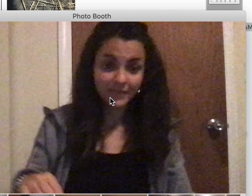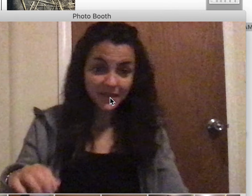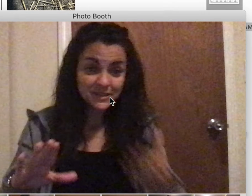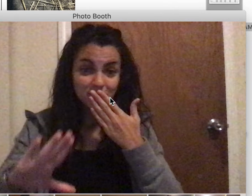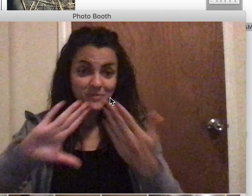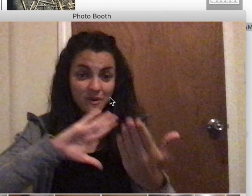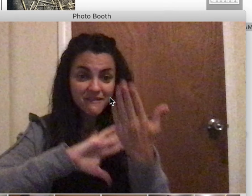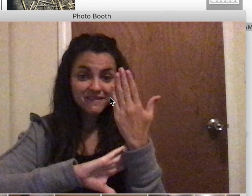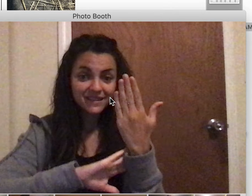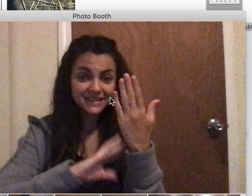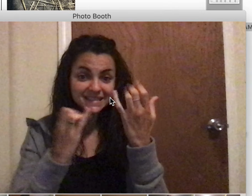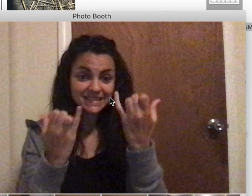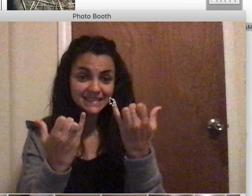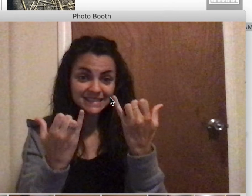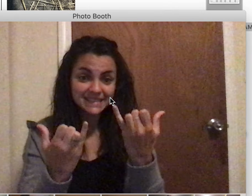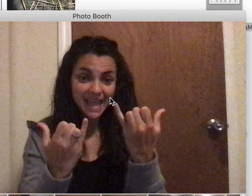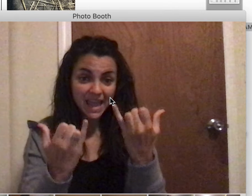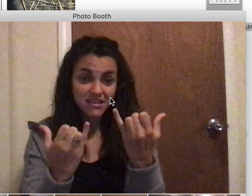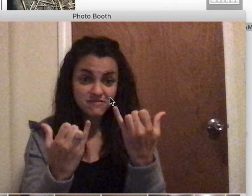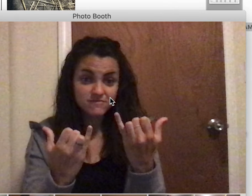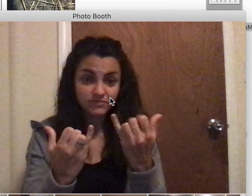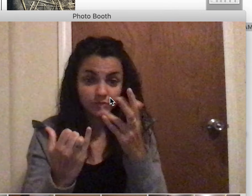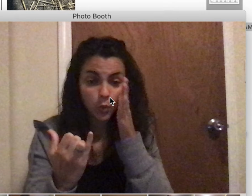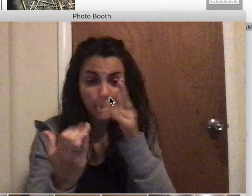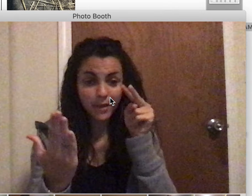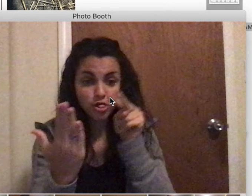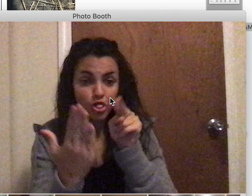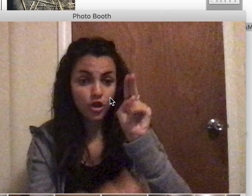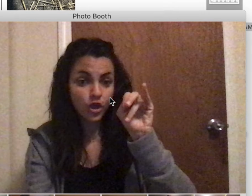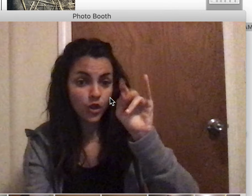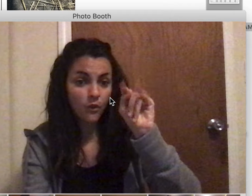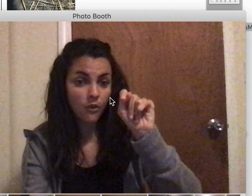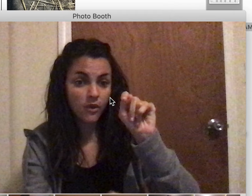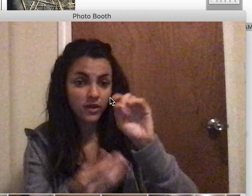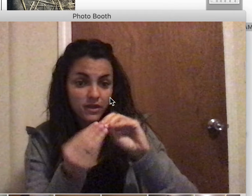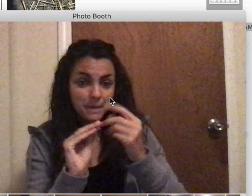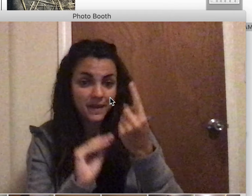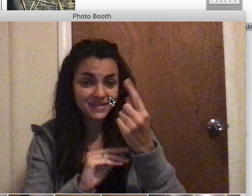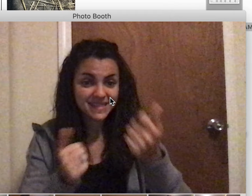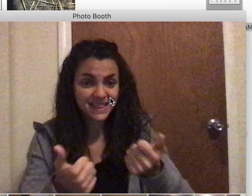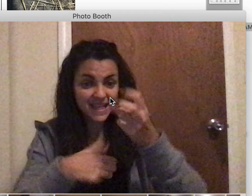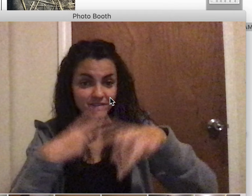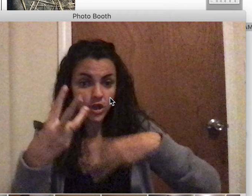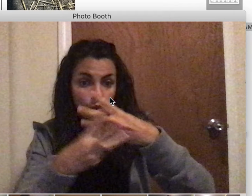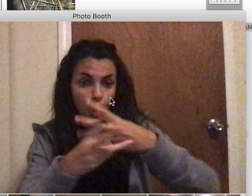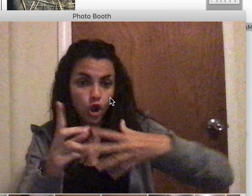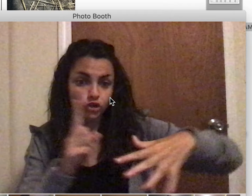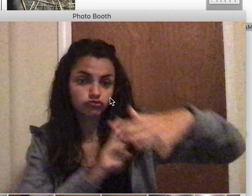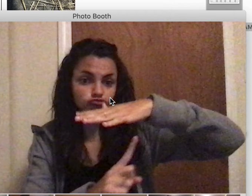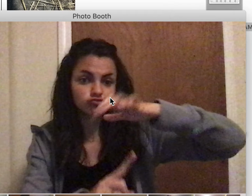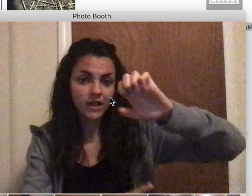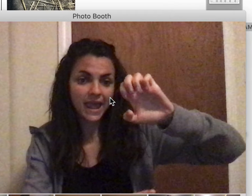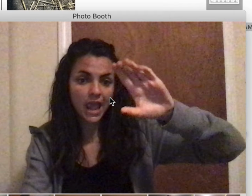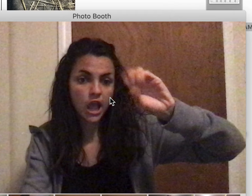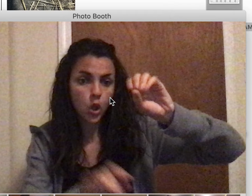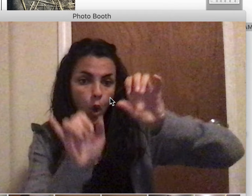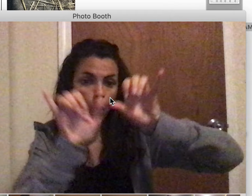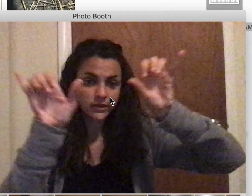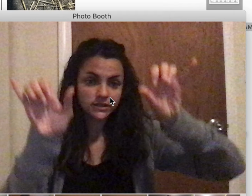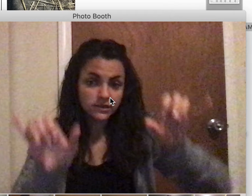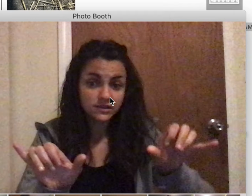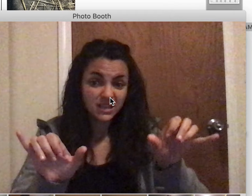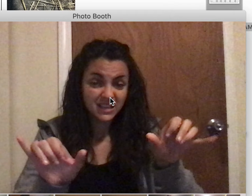Good morning. Today we're going to be looking at Unit 1, the Living Worlds of Ecosystems. And specifically, we're going